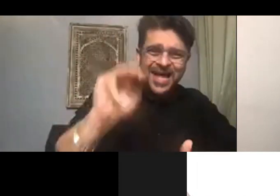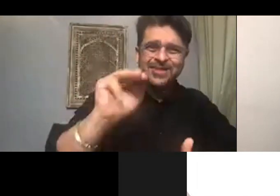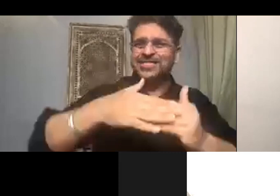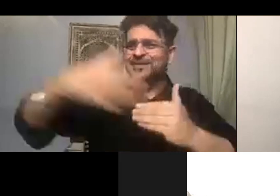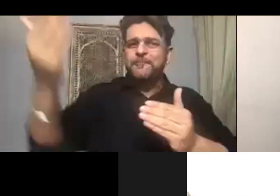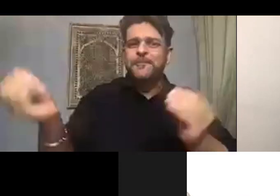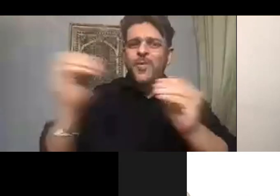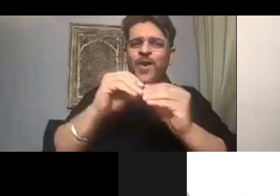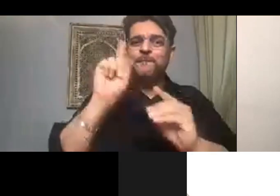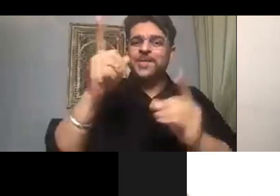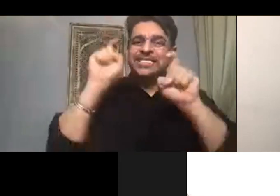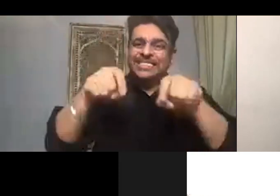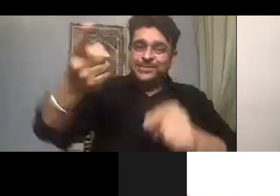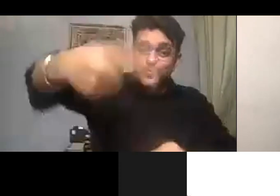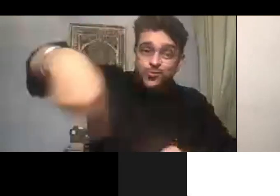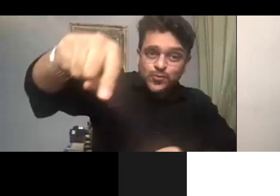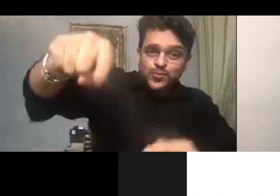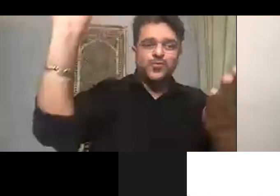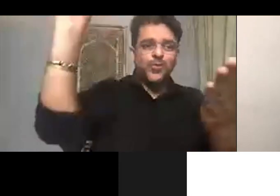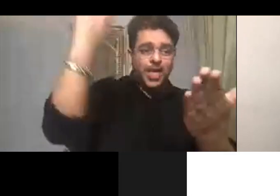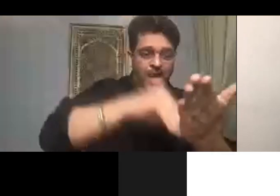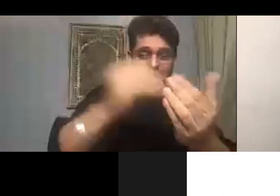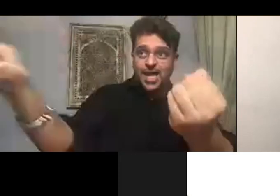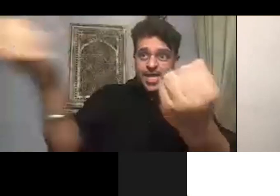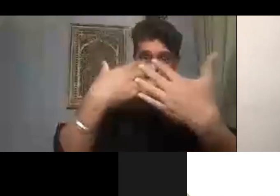1 million, 10,000 role models, more and more people.